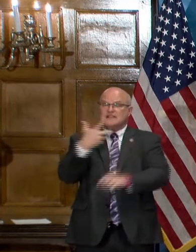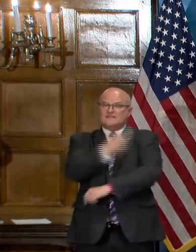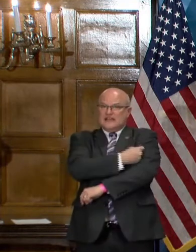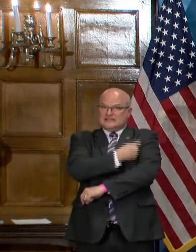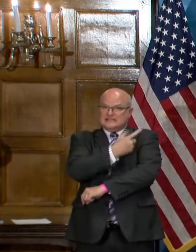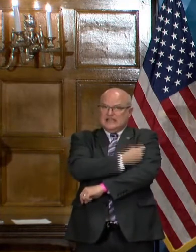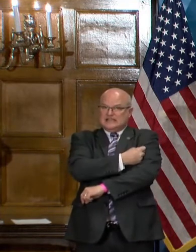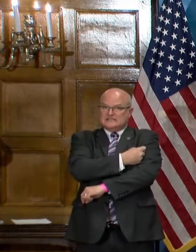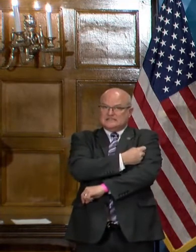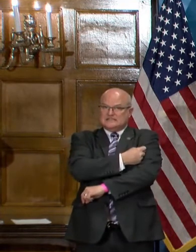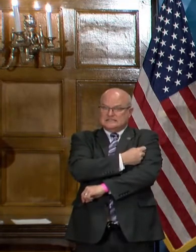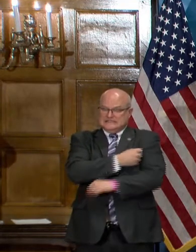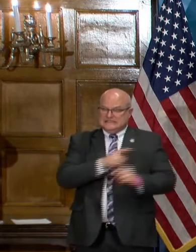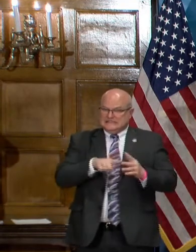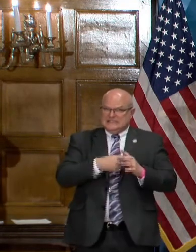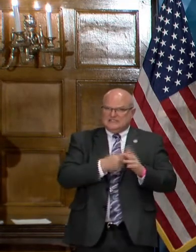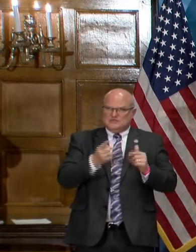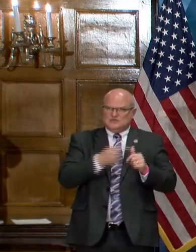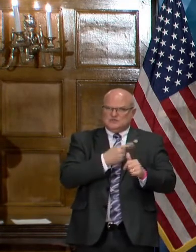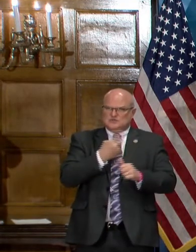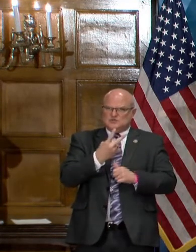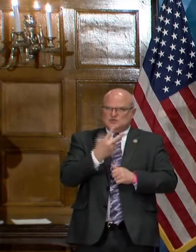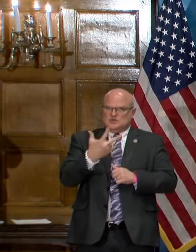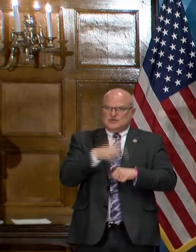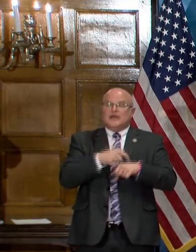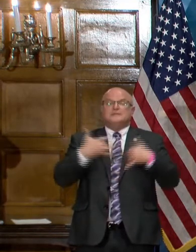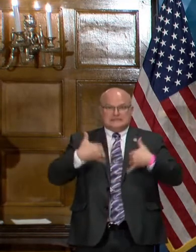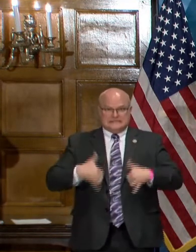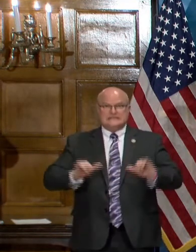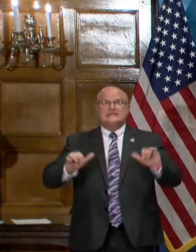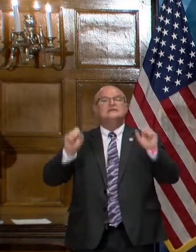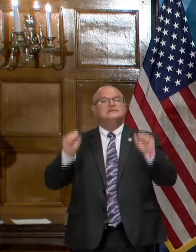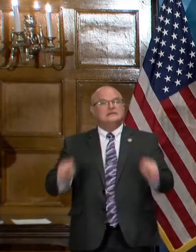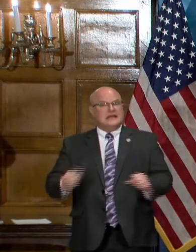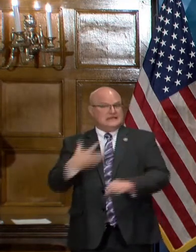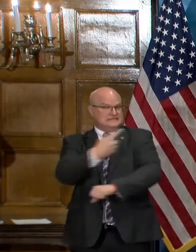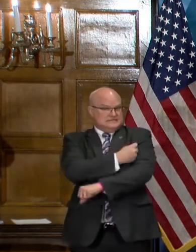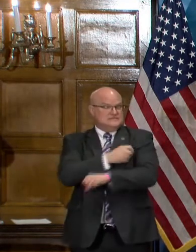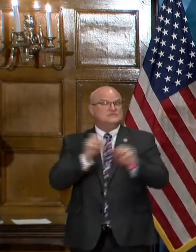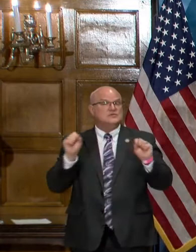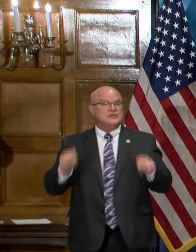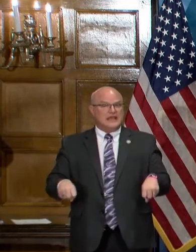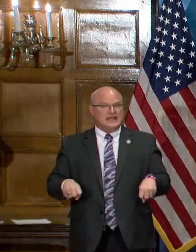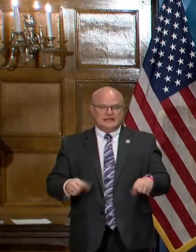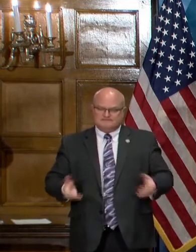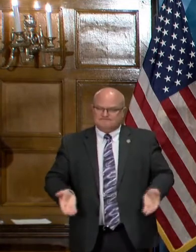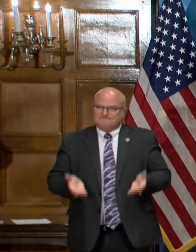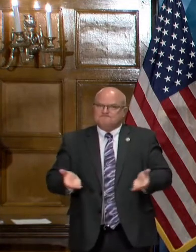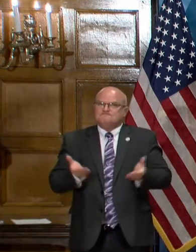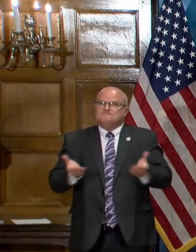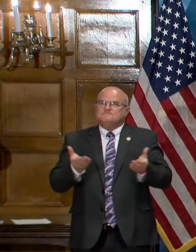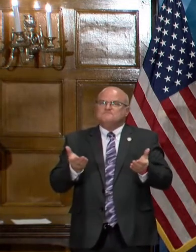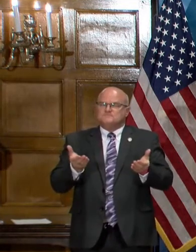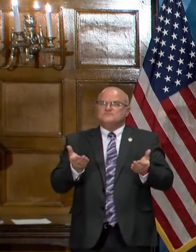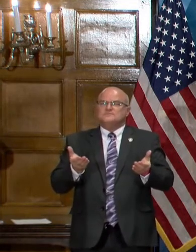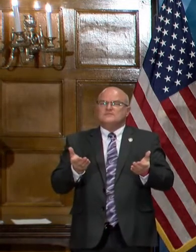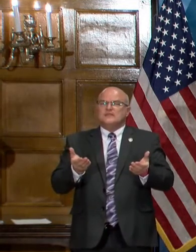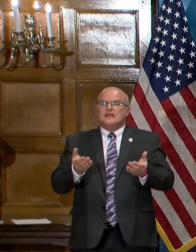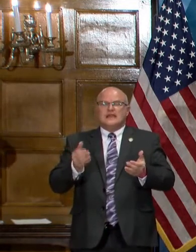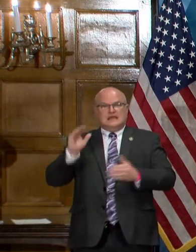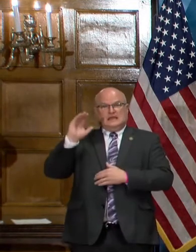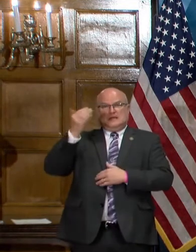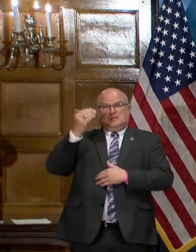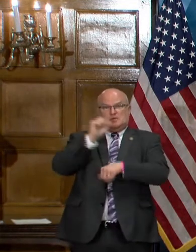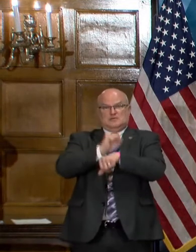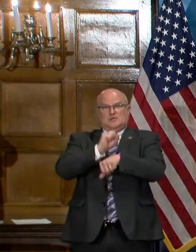vaccinations in the initial 2 or 3 waves, they can still get their vaccine. I encourage you to do so. It appears to be working